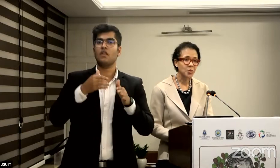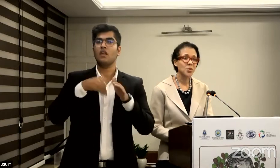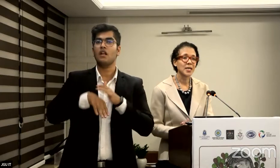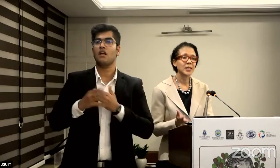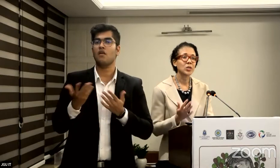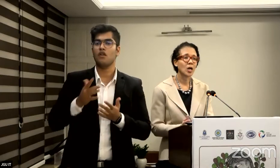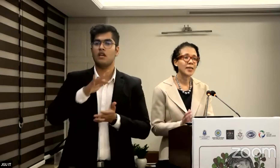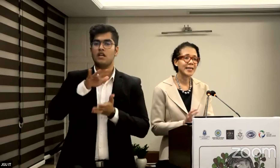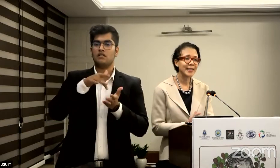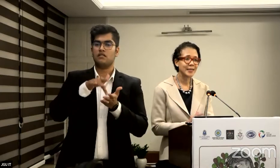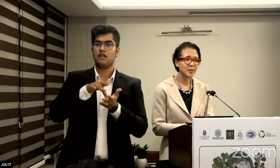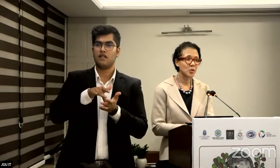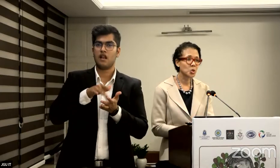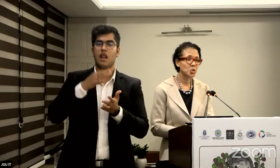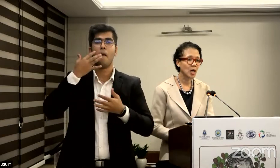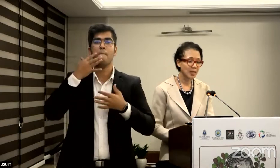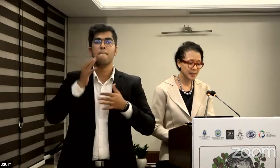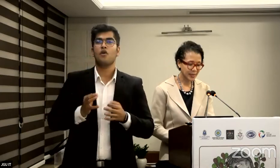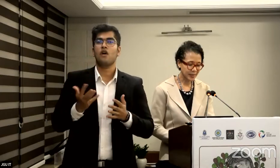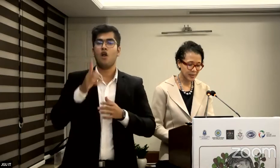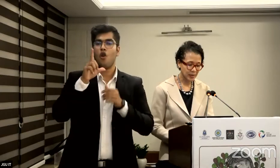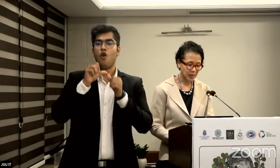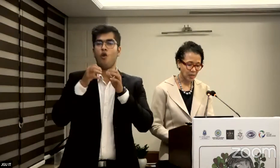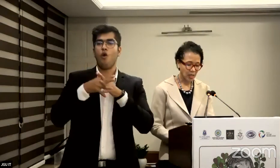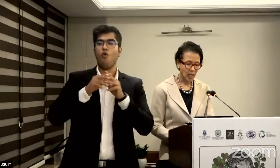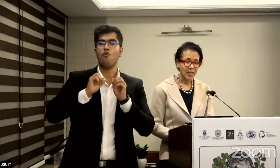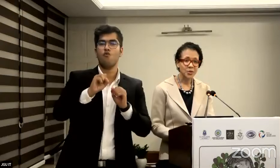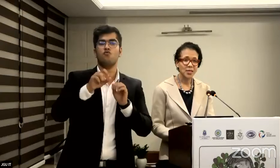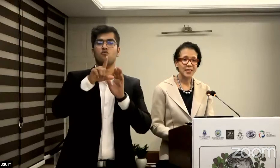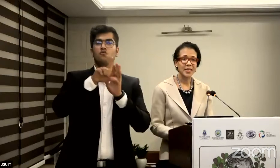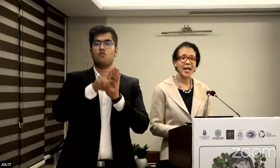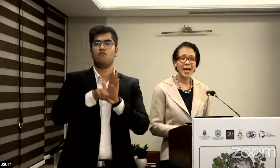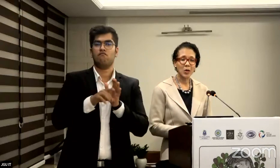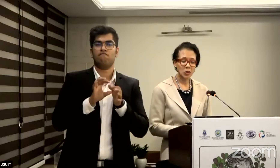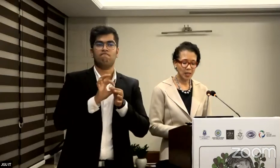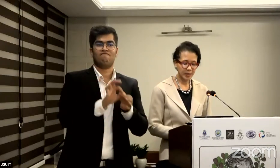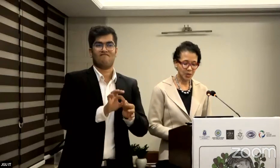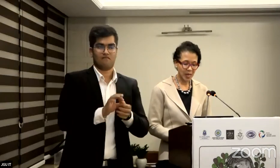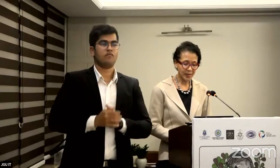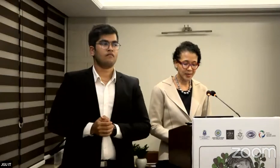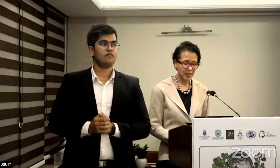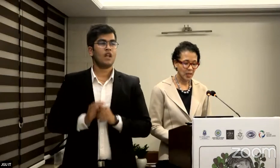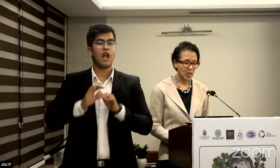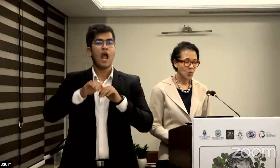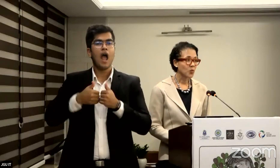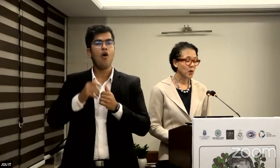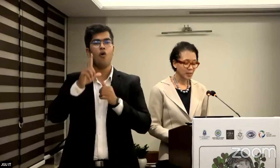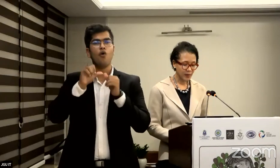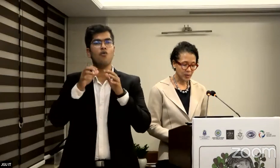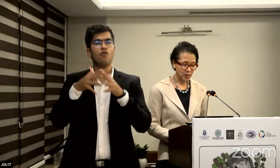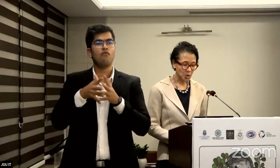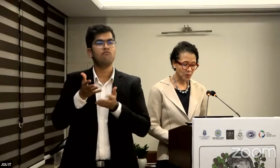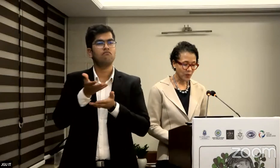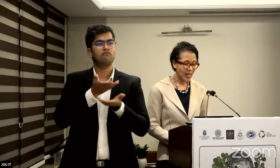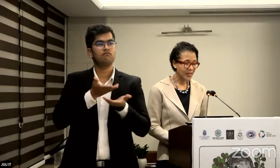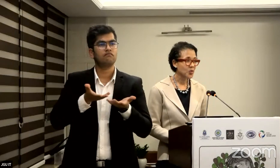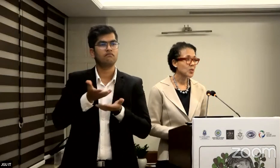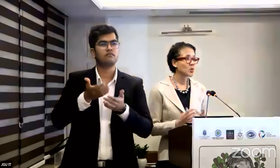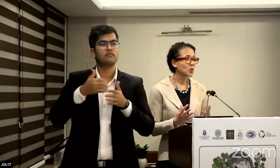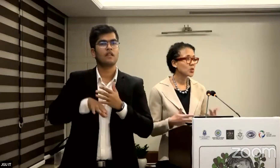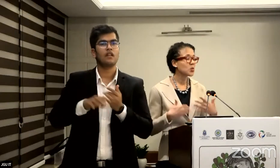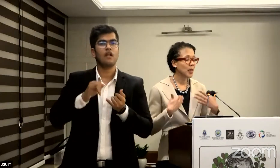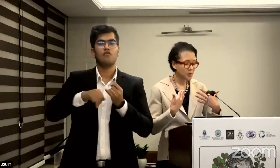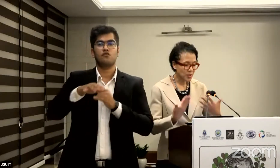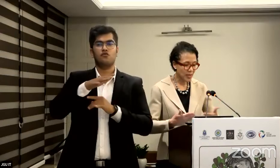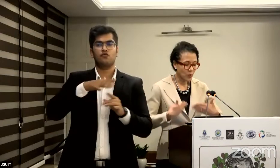of understanding law in its social context, understanding how law interacts with relevant social factors in